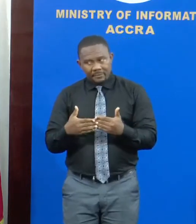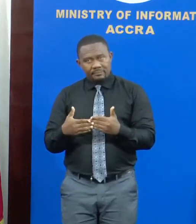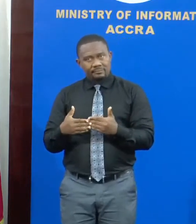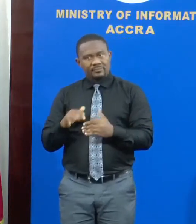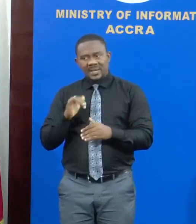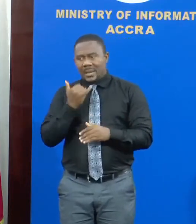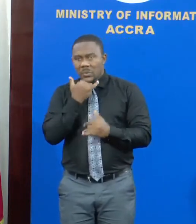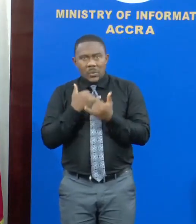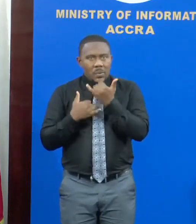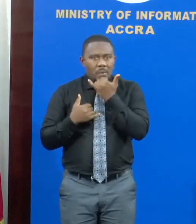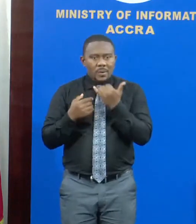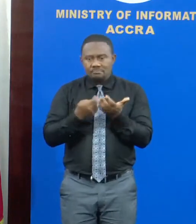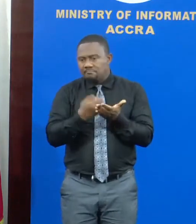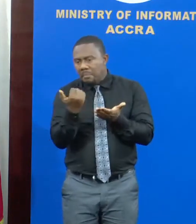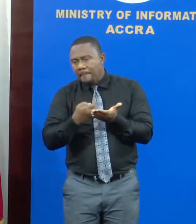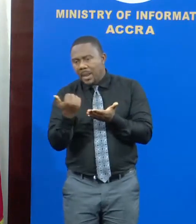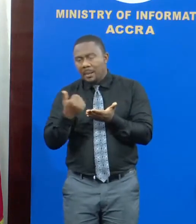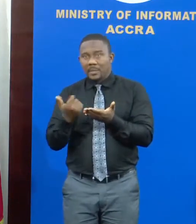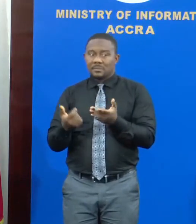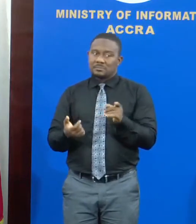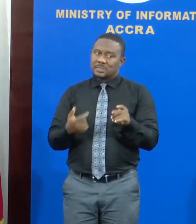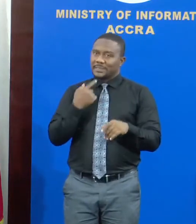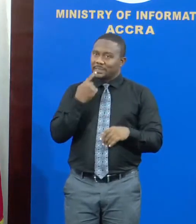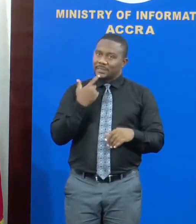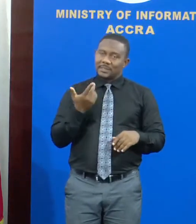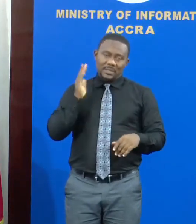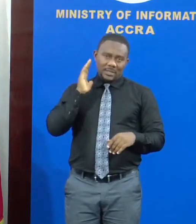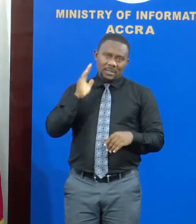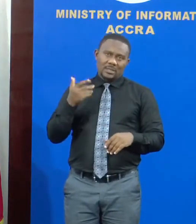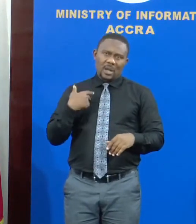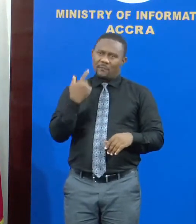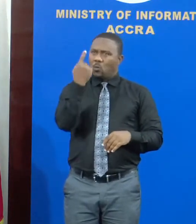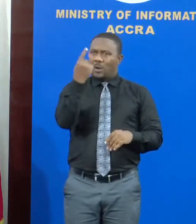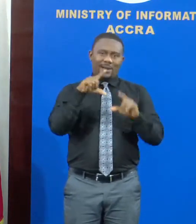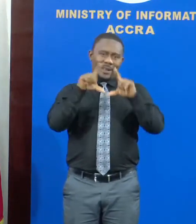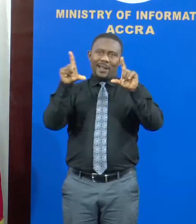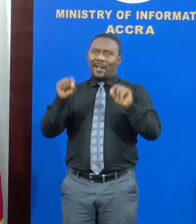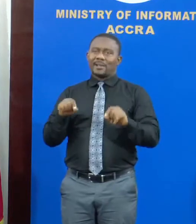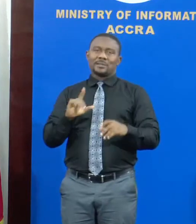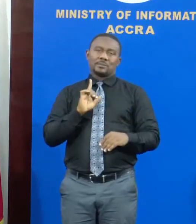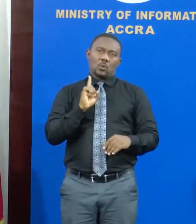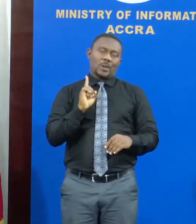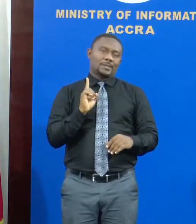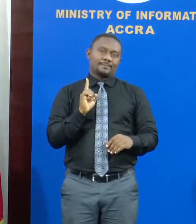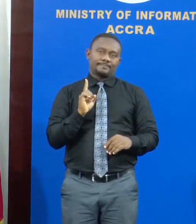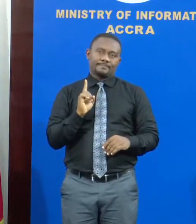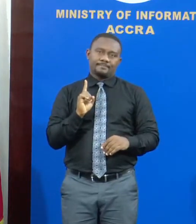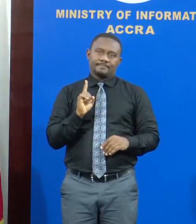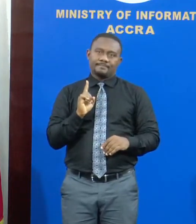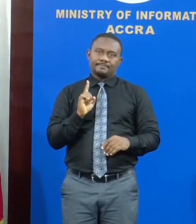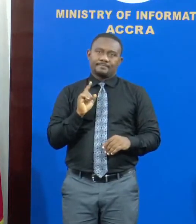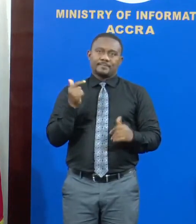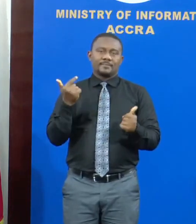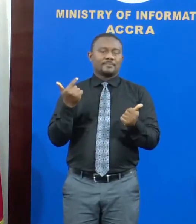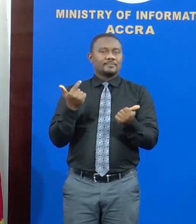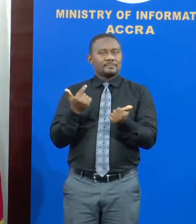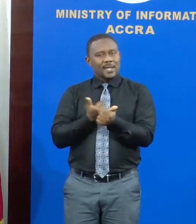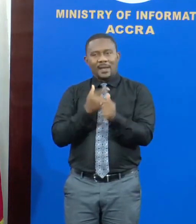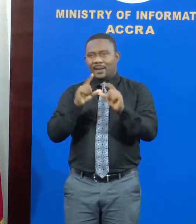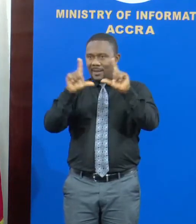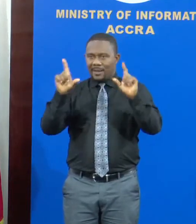and ironed out. And as the good professor said, we're going to have one single source of truth, and that is going to be the one coming from